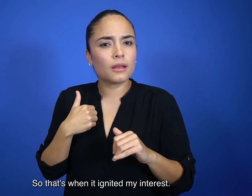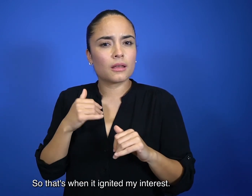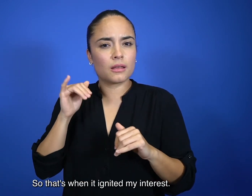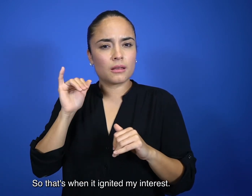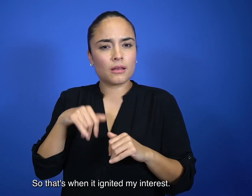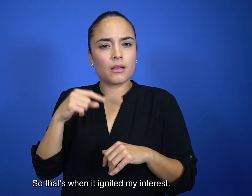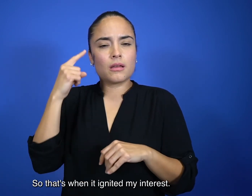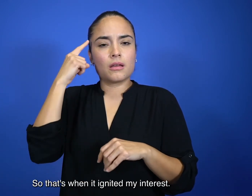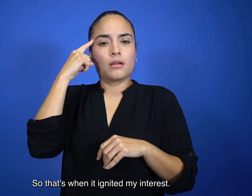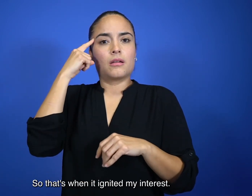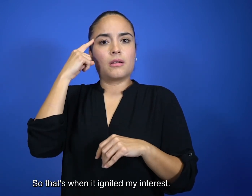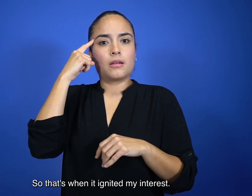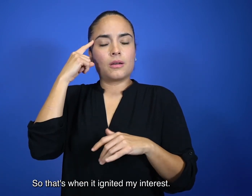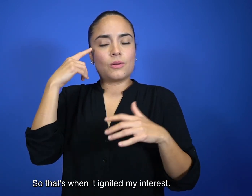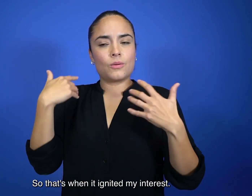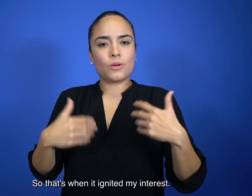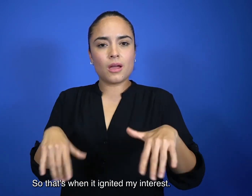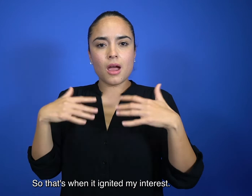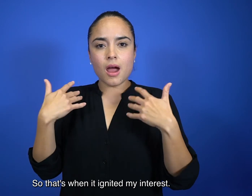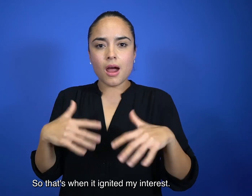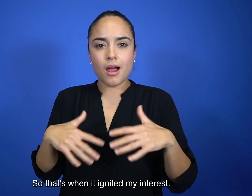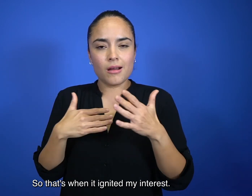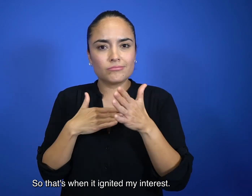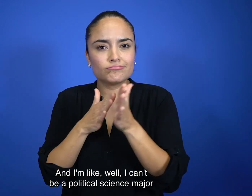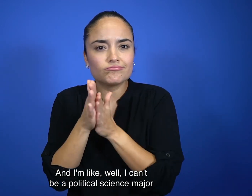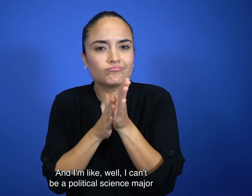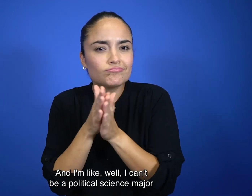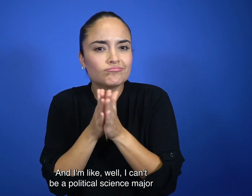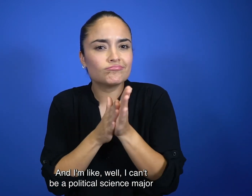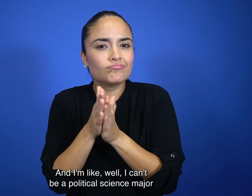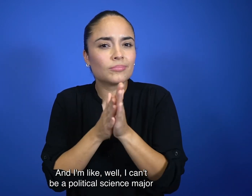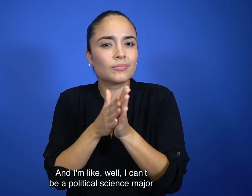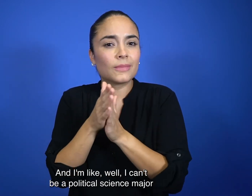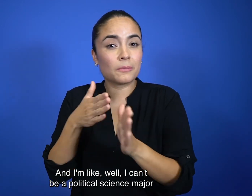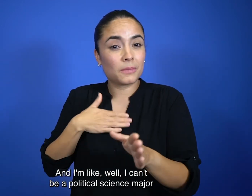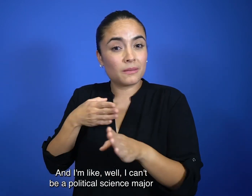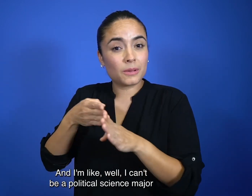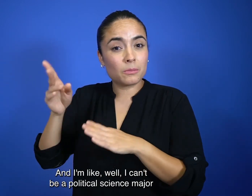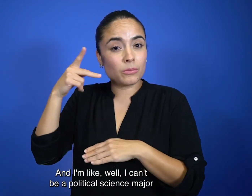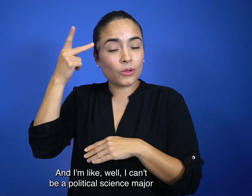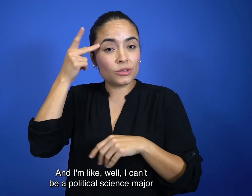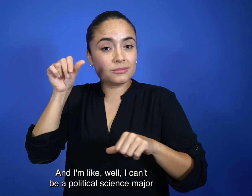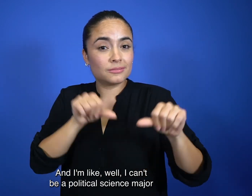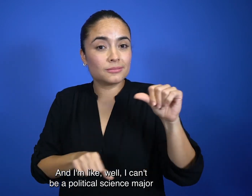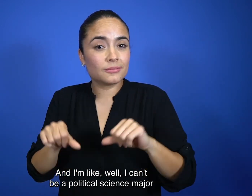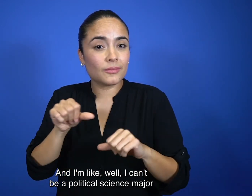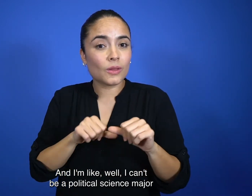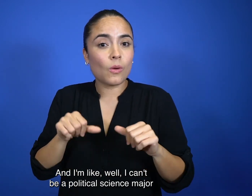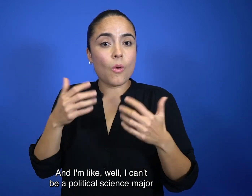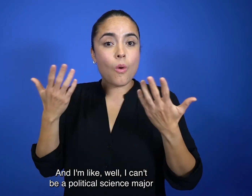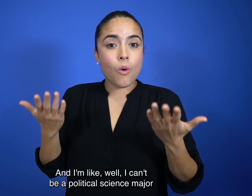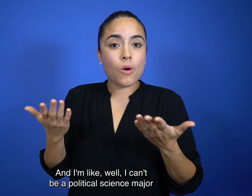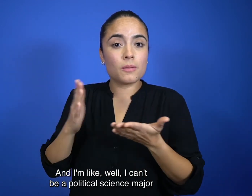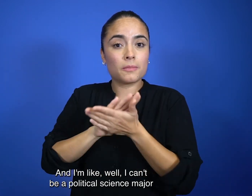that's when it ignited my interest, and I'm like, well, I can't be a political science major